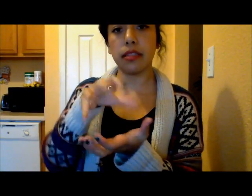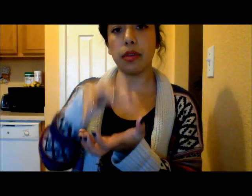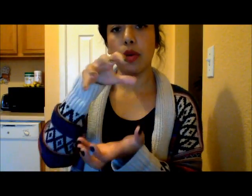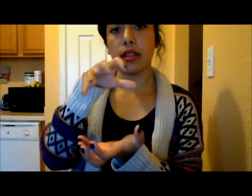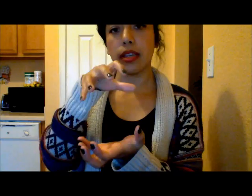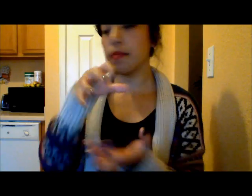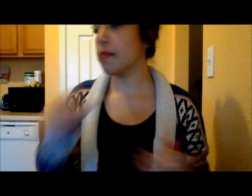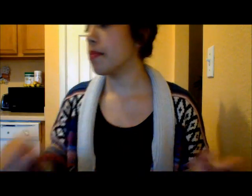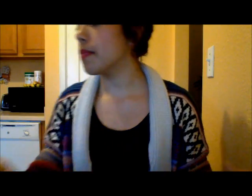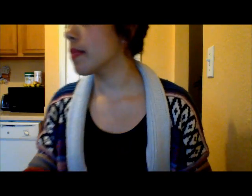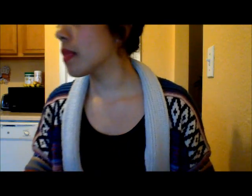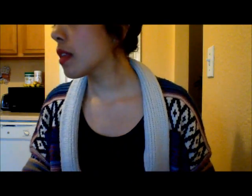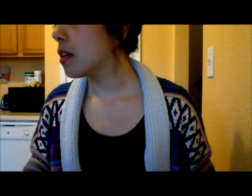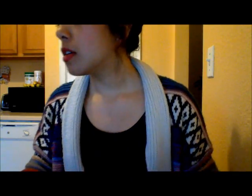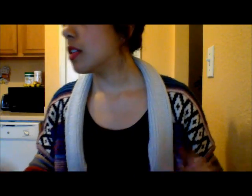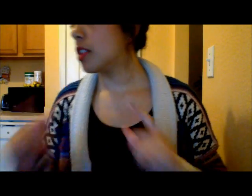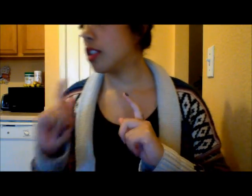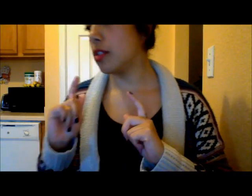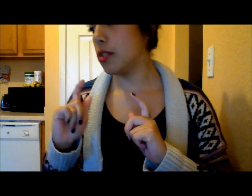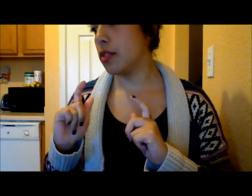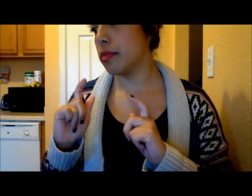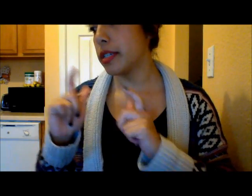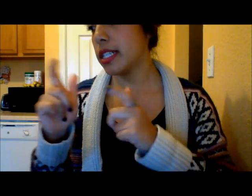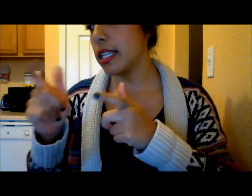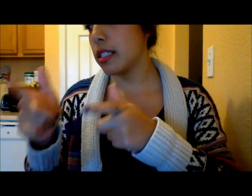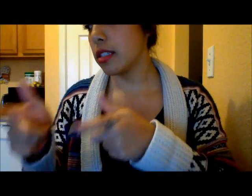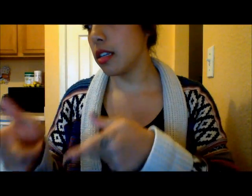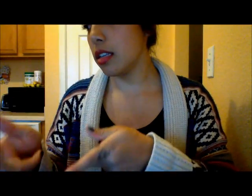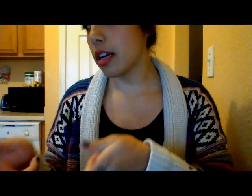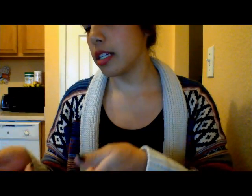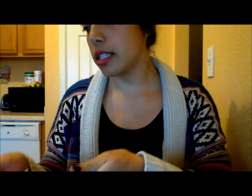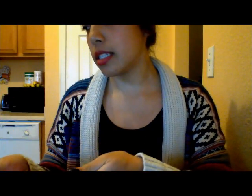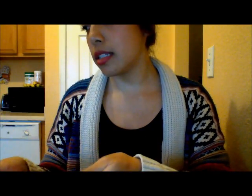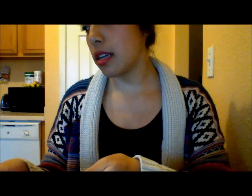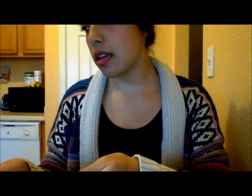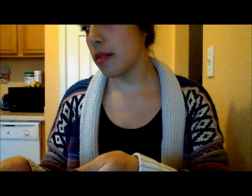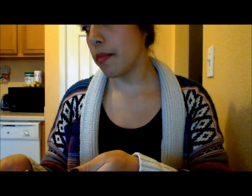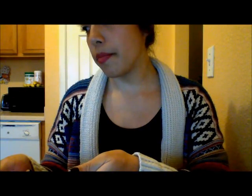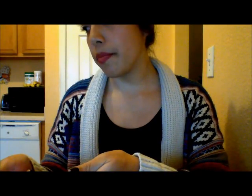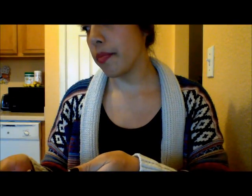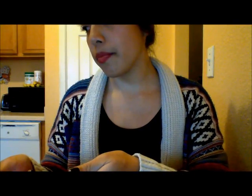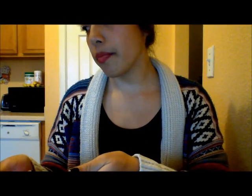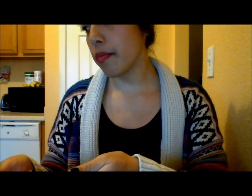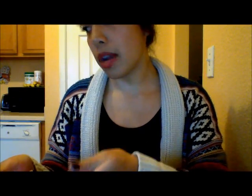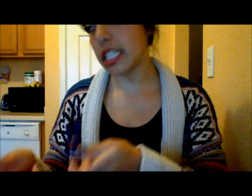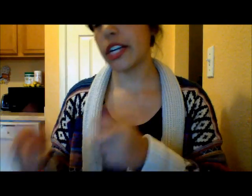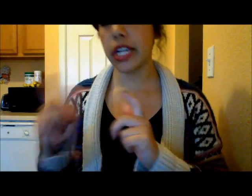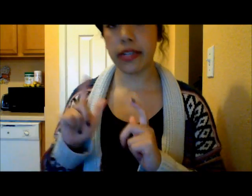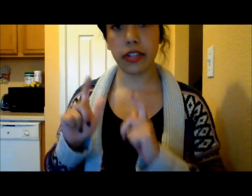be wealthy. To present a large monetary gift to